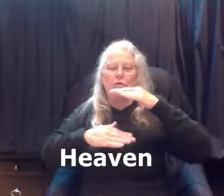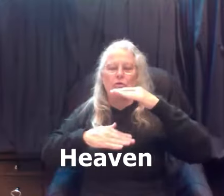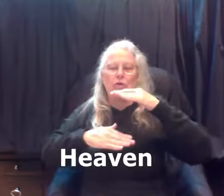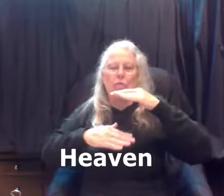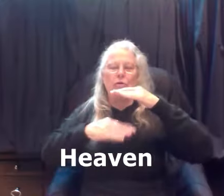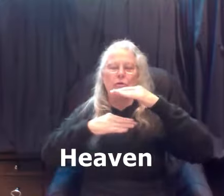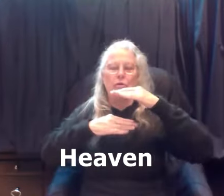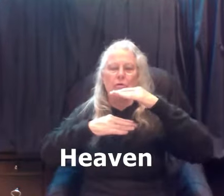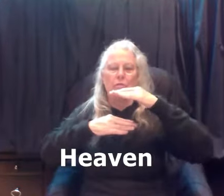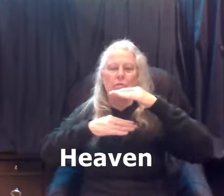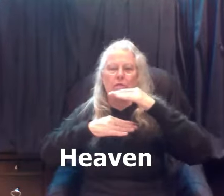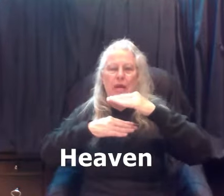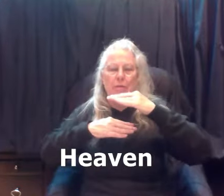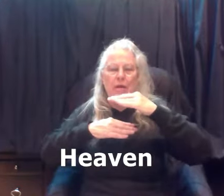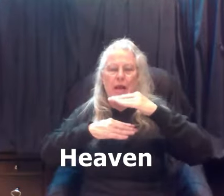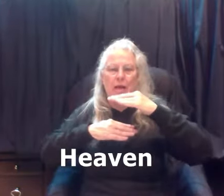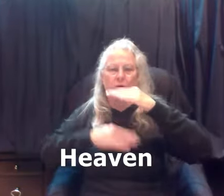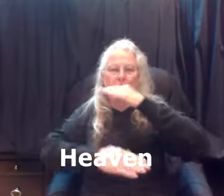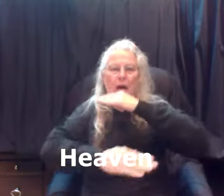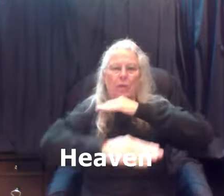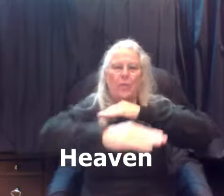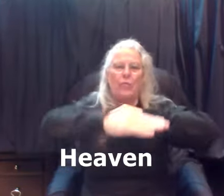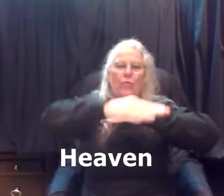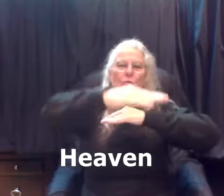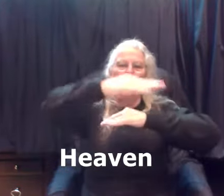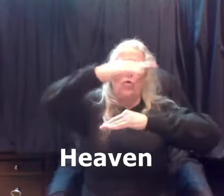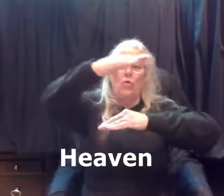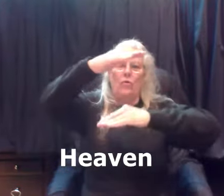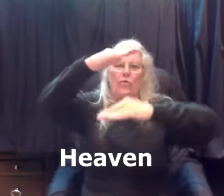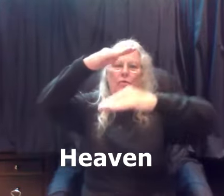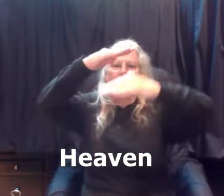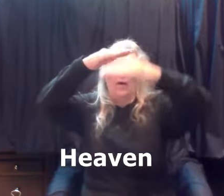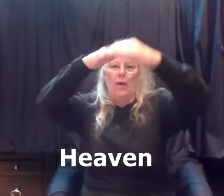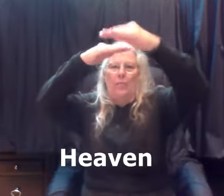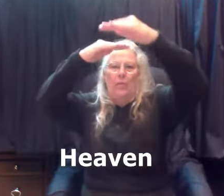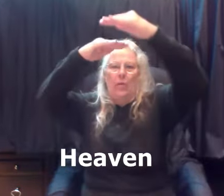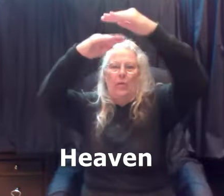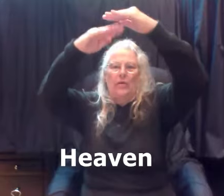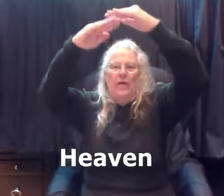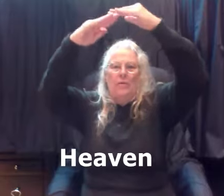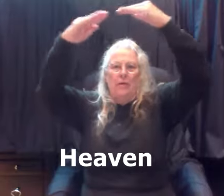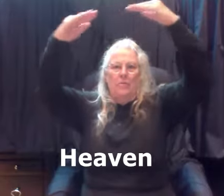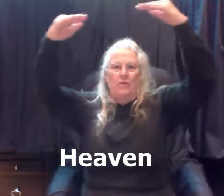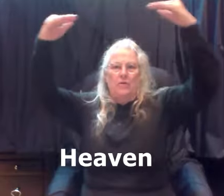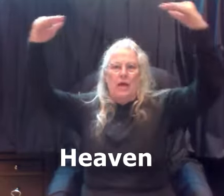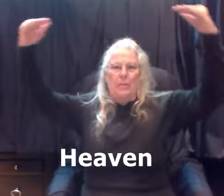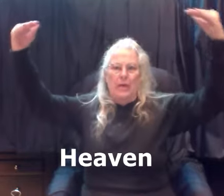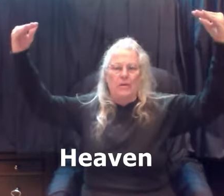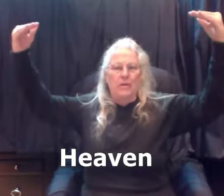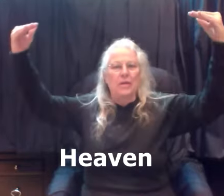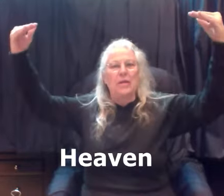start with your. Dominant hand on top. Roll them up. And when the dominant comes on top again. It's